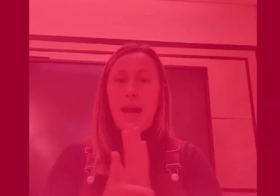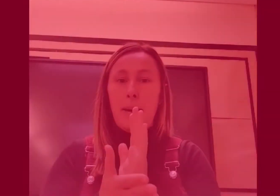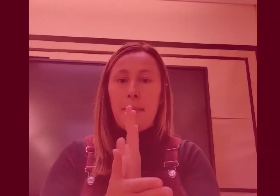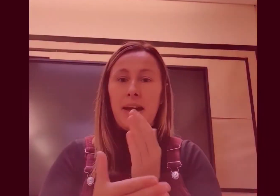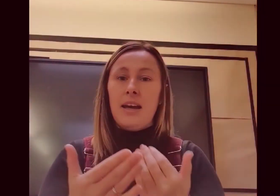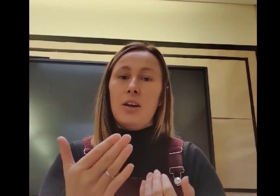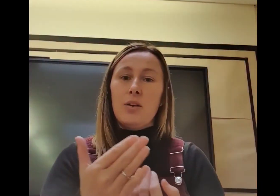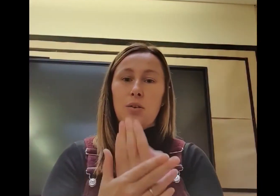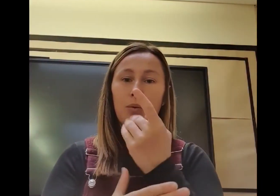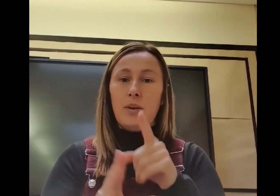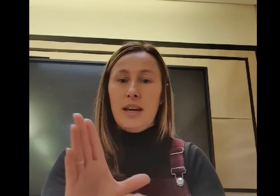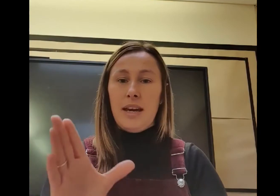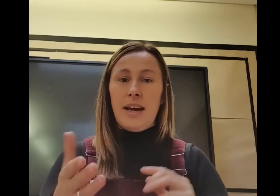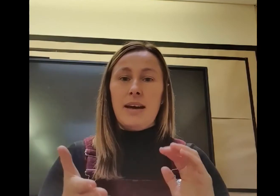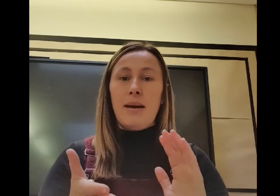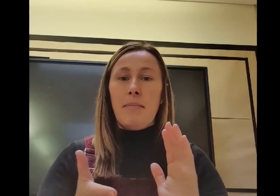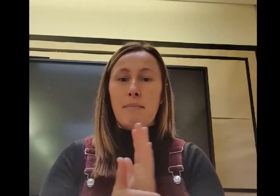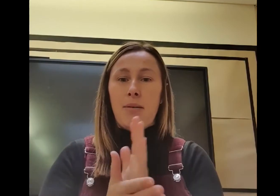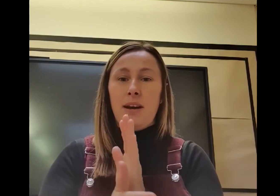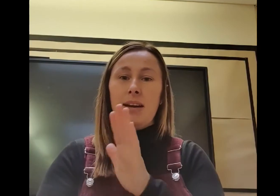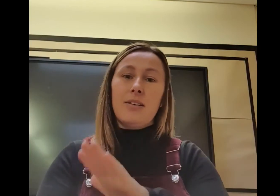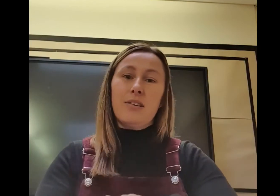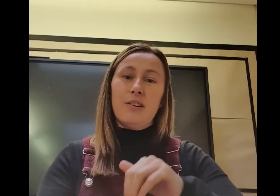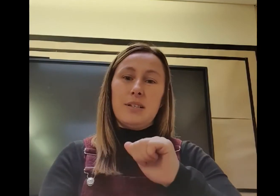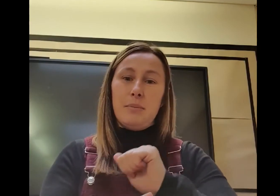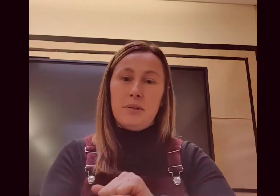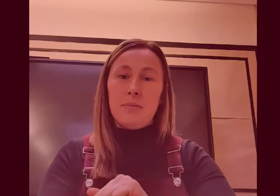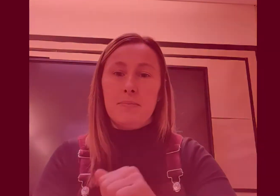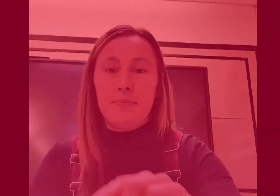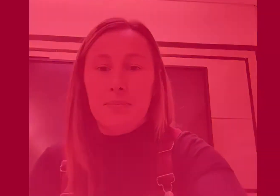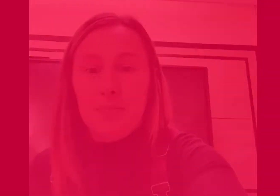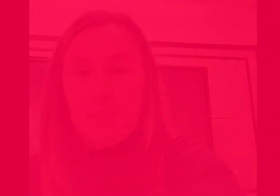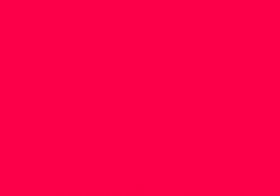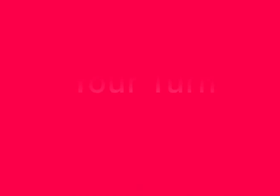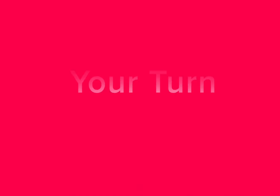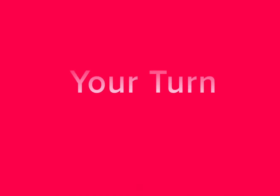Happy New Year, Merry Christmas.